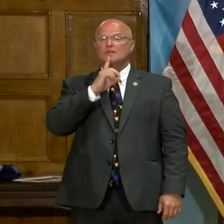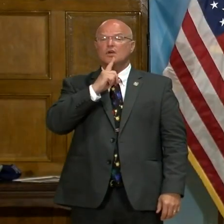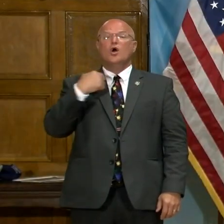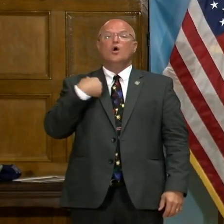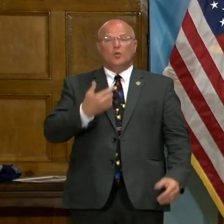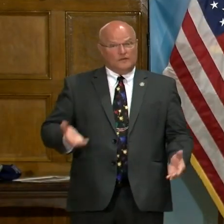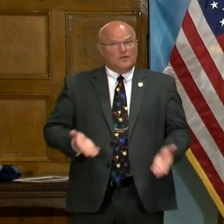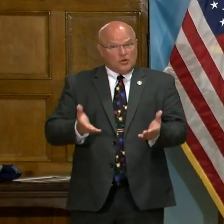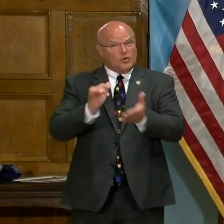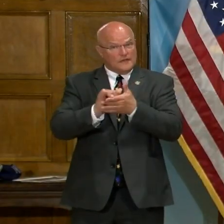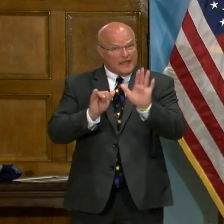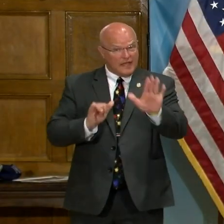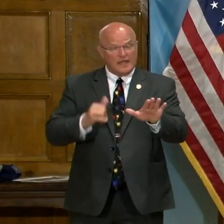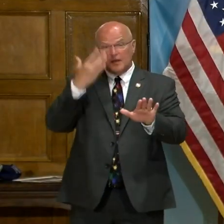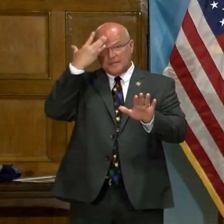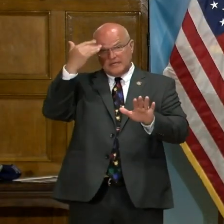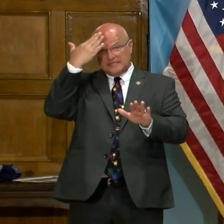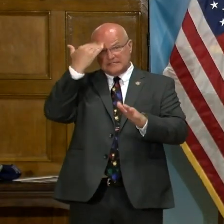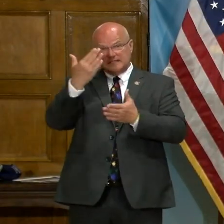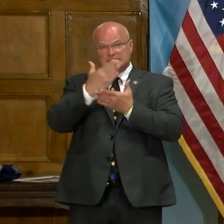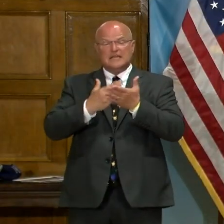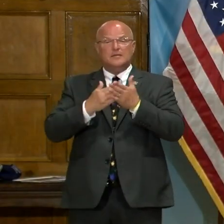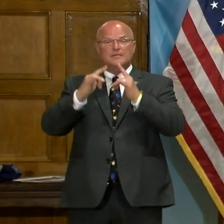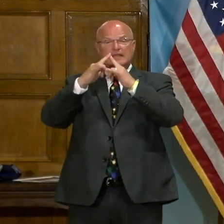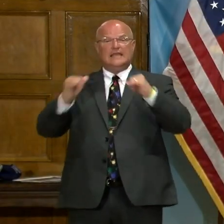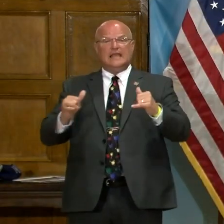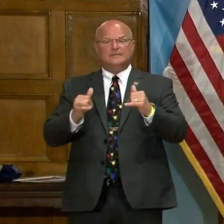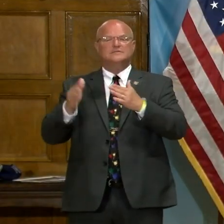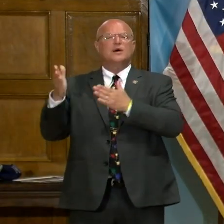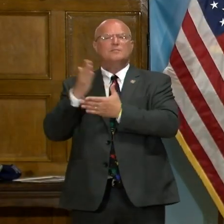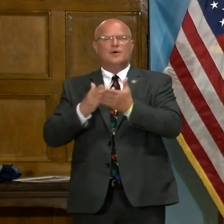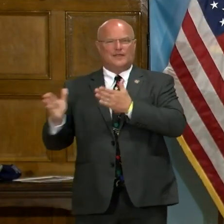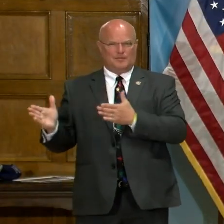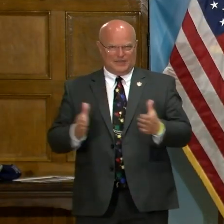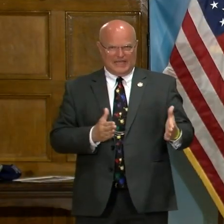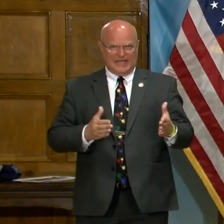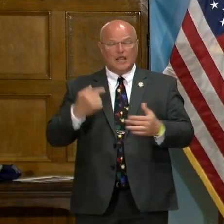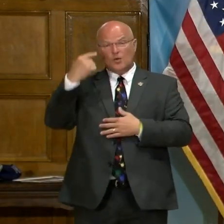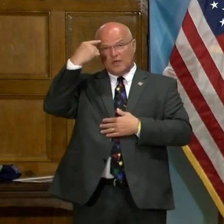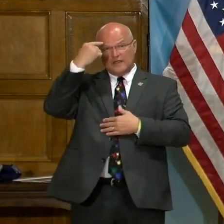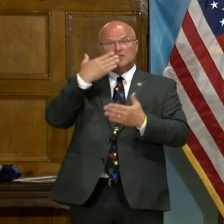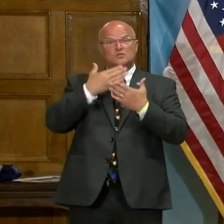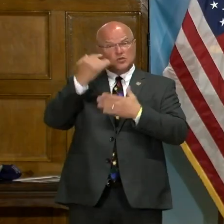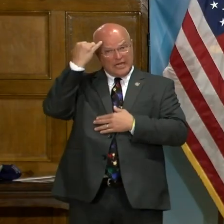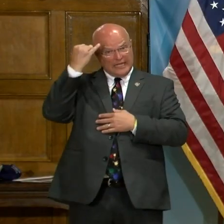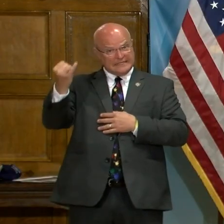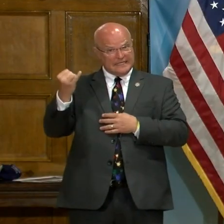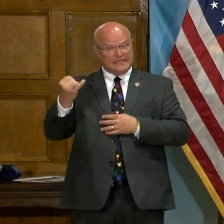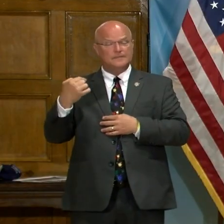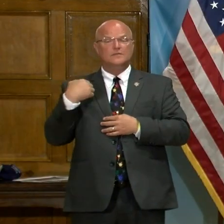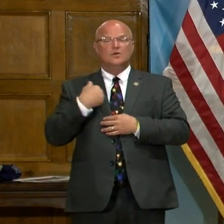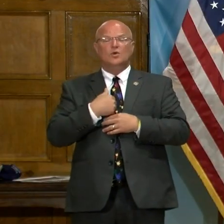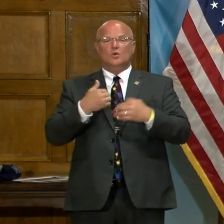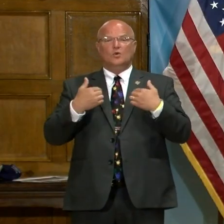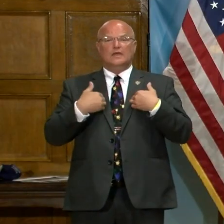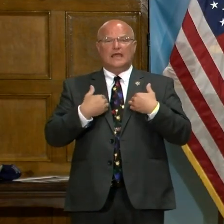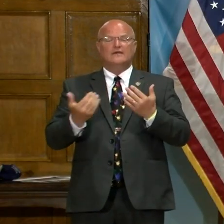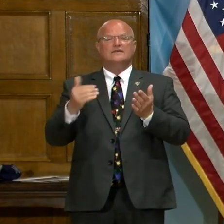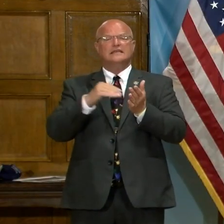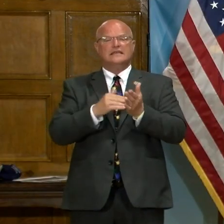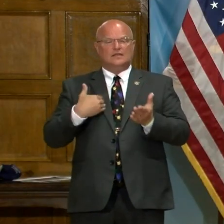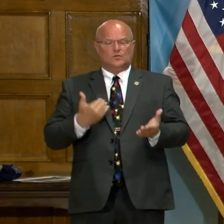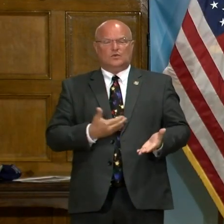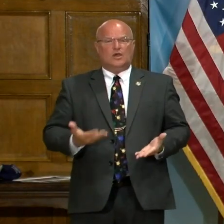Certainly, we've encouraged that because some of the camps have indicated that that's part of their plans, and we think that's a good idea. We have, again,